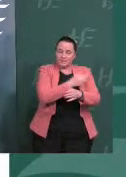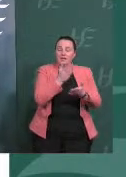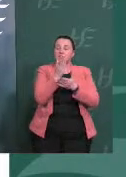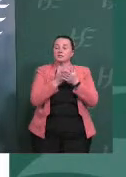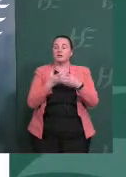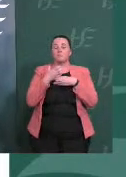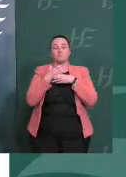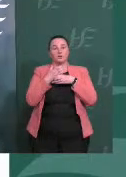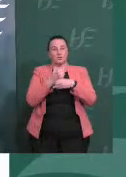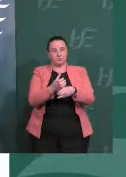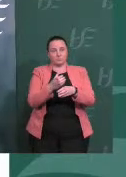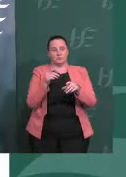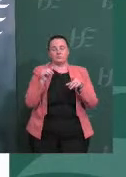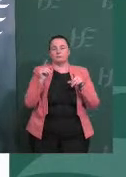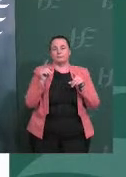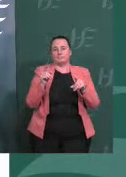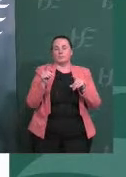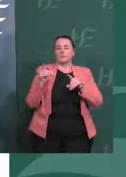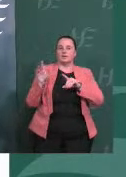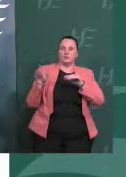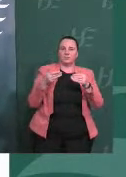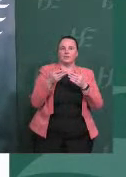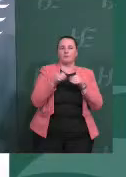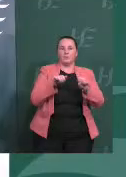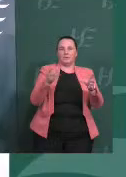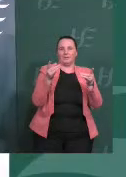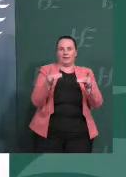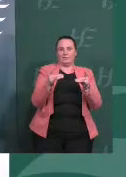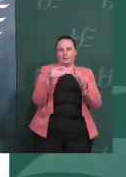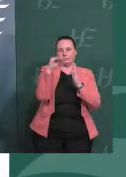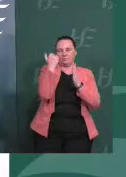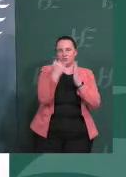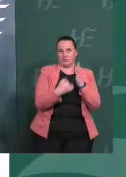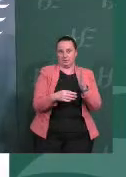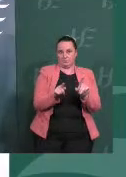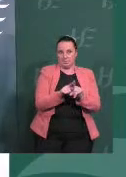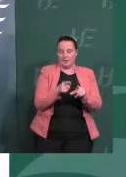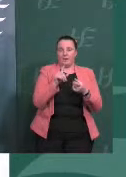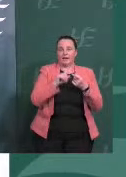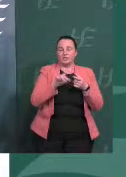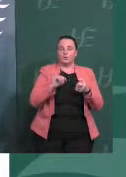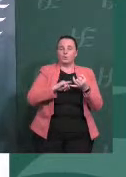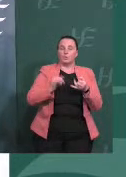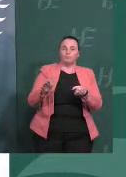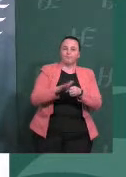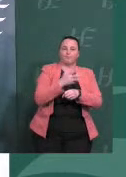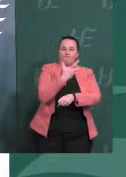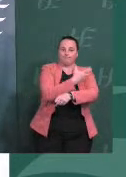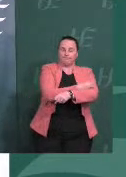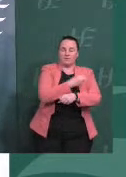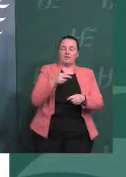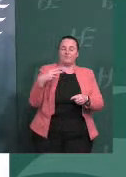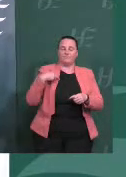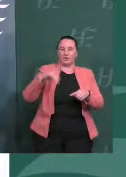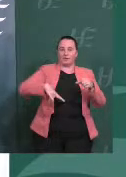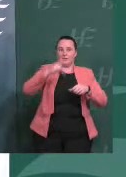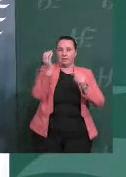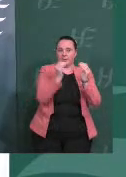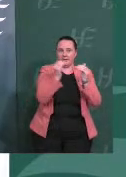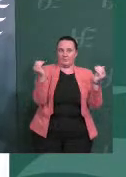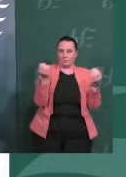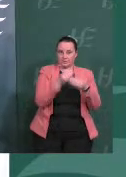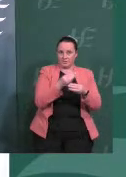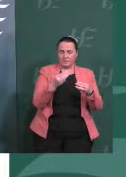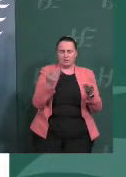some countries reintroducing or introduced public health measures. And those who are fully vaccinated have a very high level of protection. I encourage